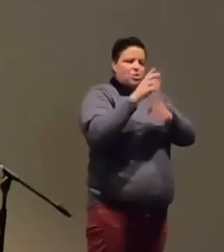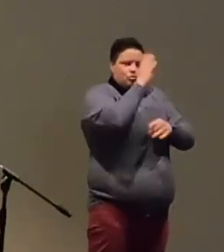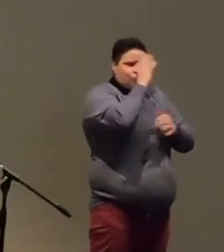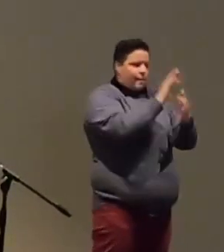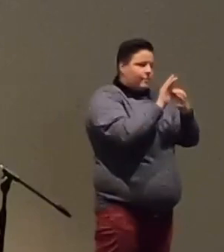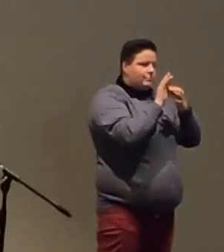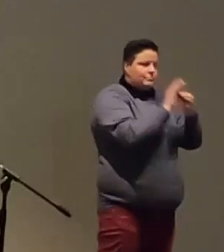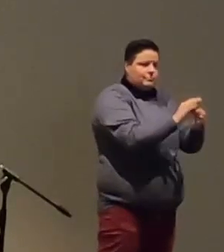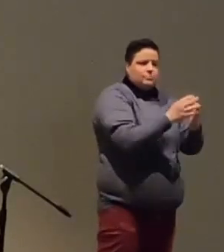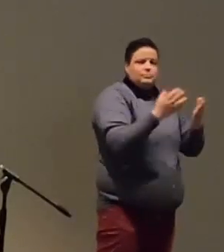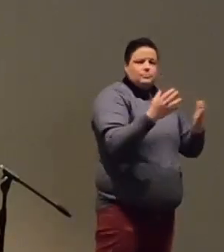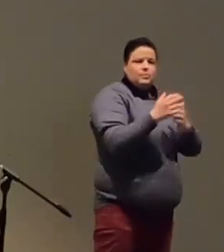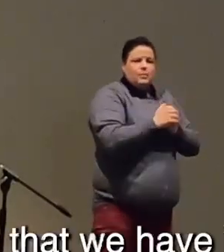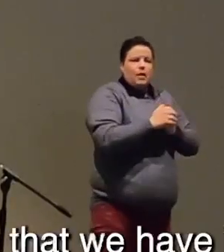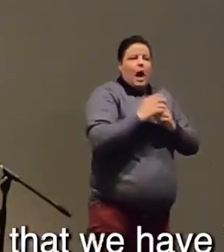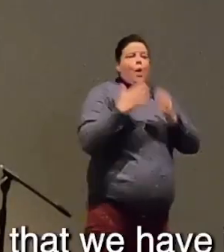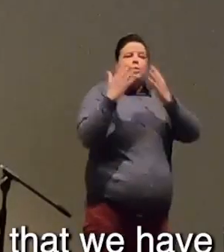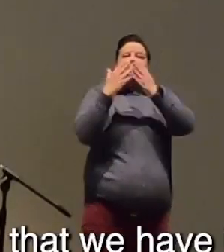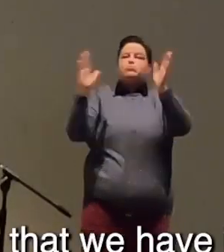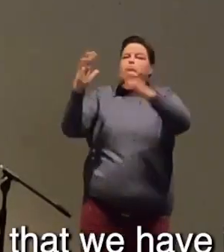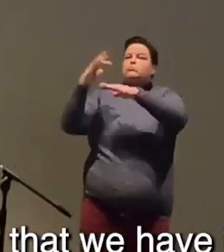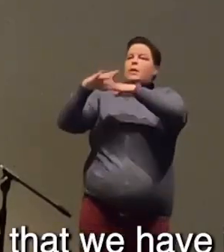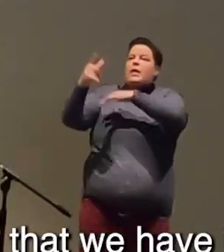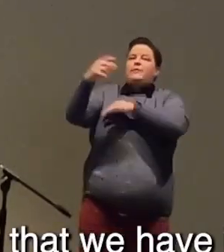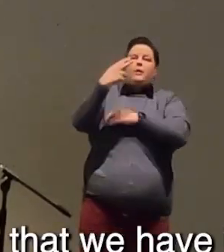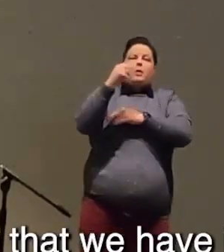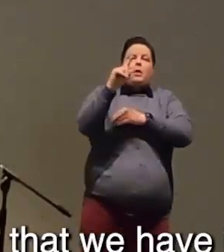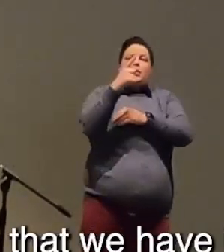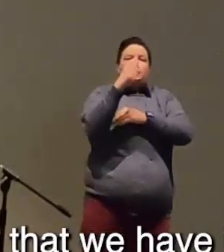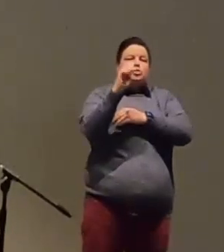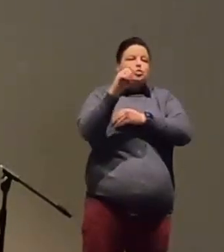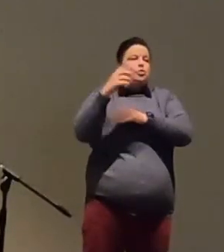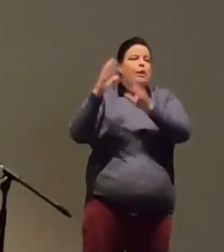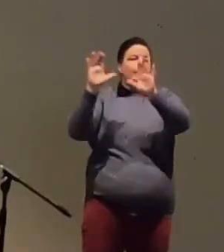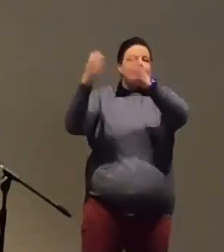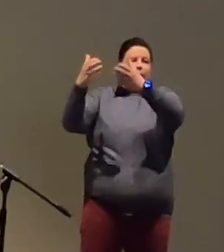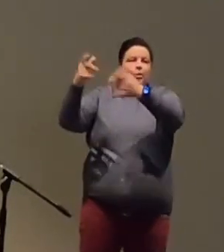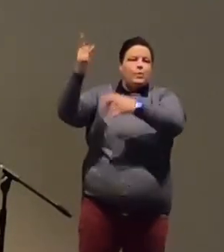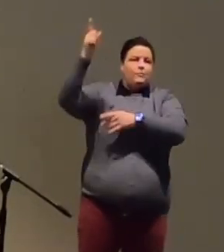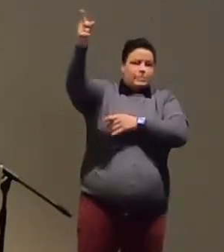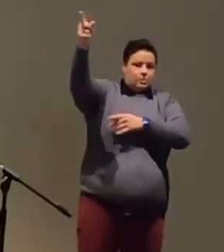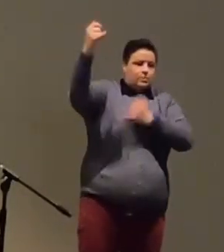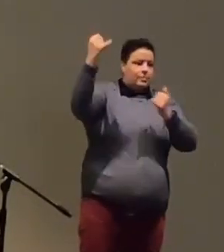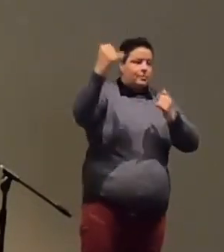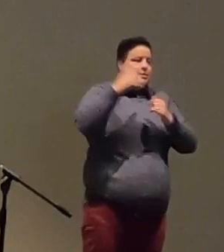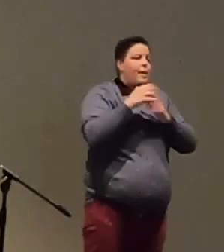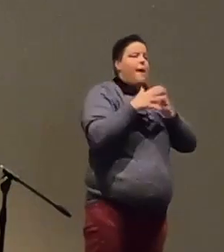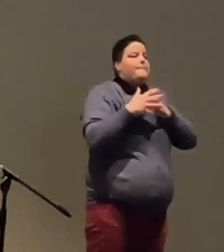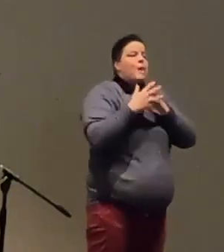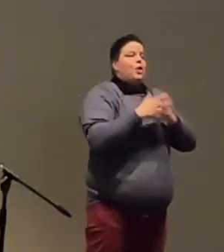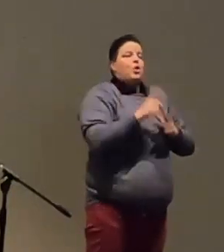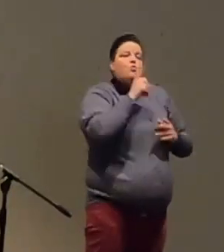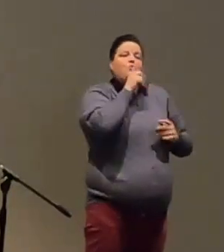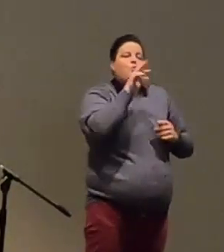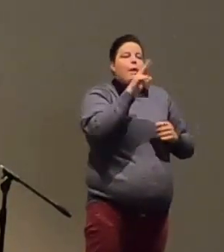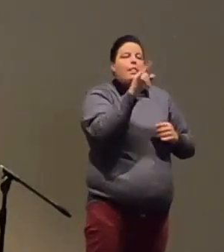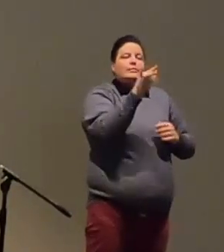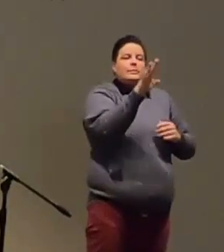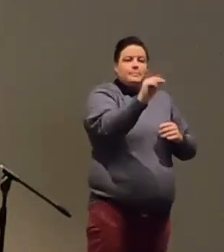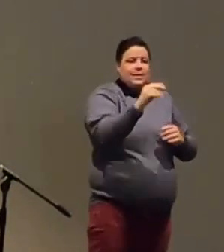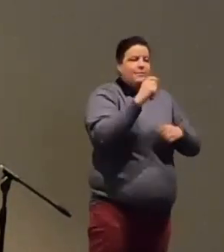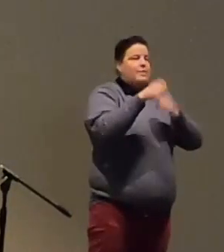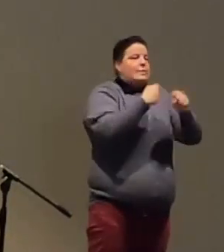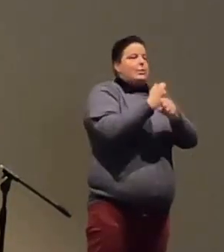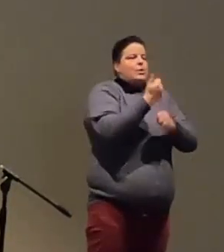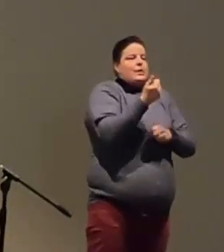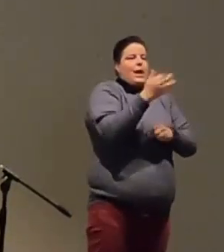relates to our exhibition that we have in the Hodge Gallery right now, American Realism, 1900 to 1950. So I know you